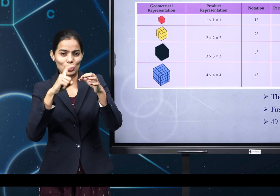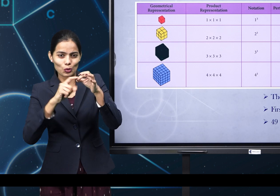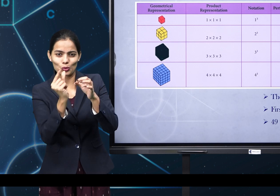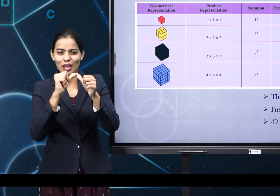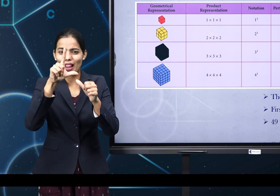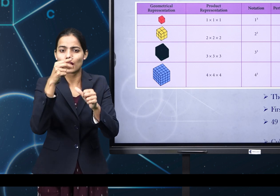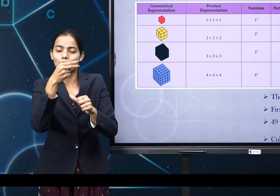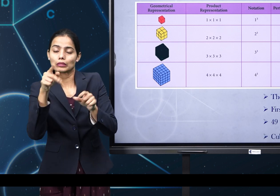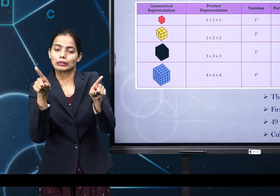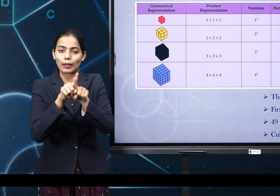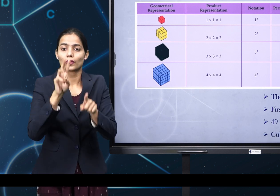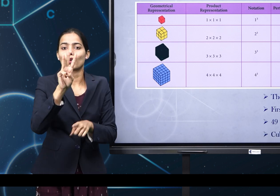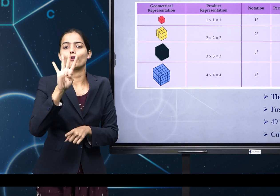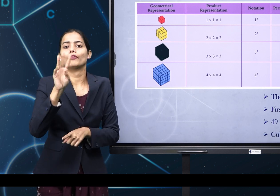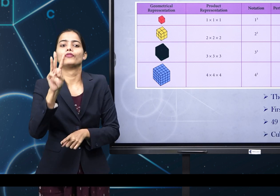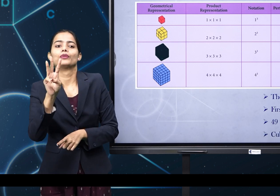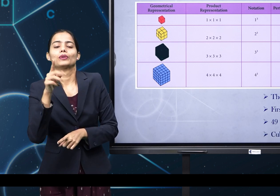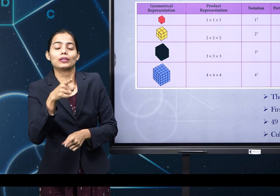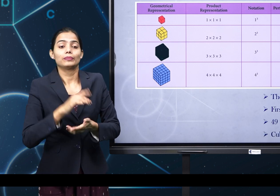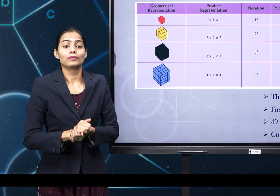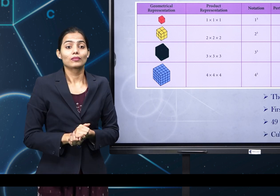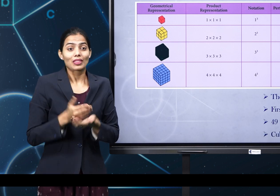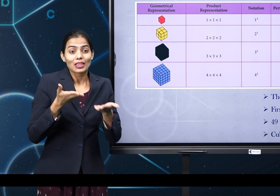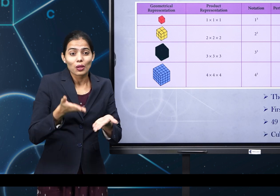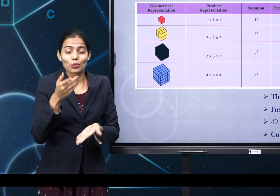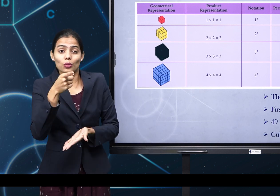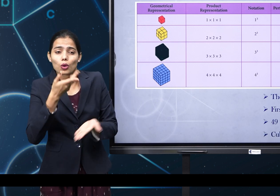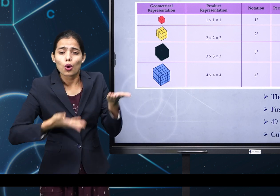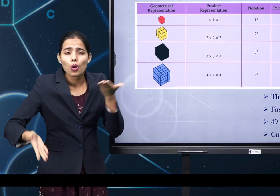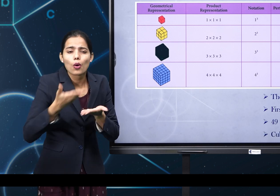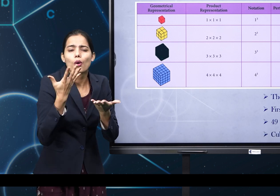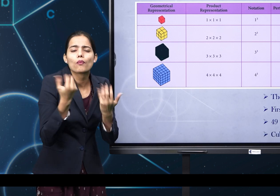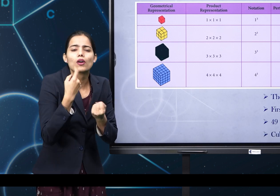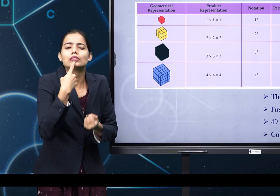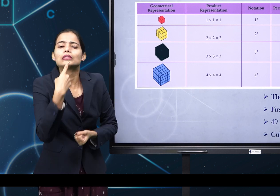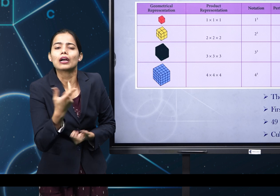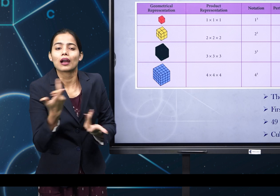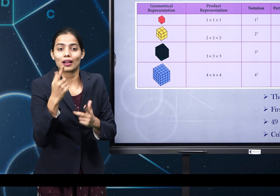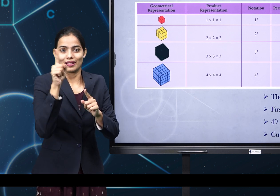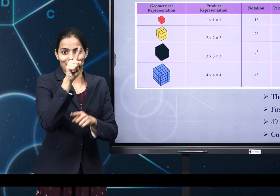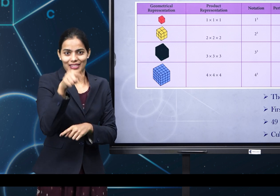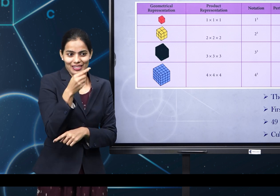Hence, we can say that cube of the number minus 7 is minus 343.